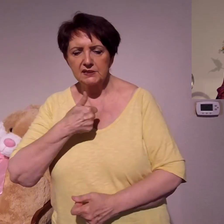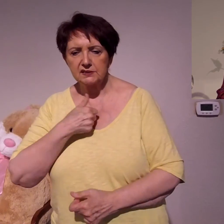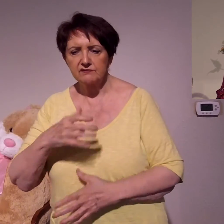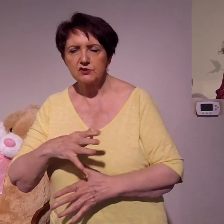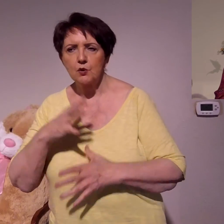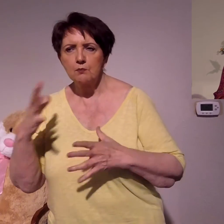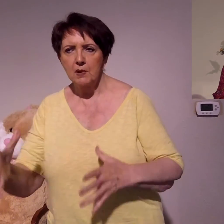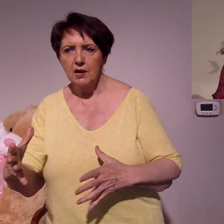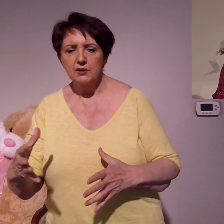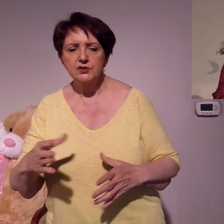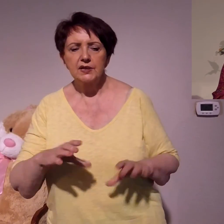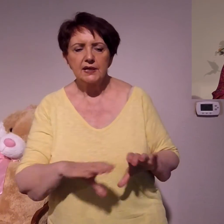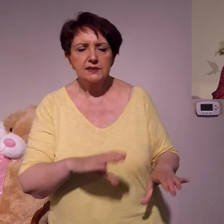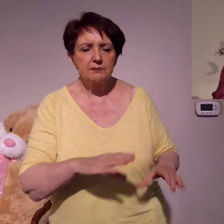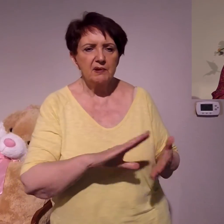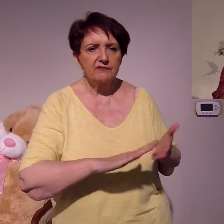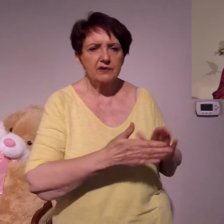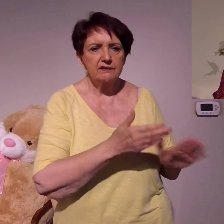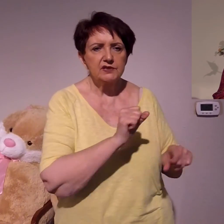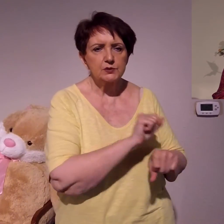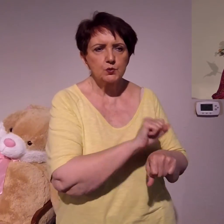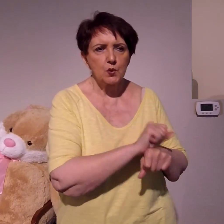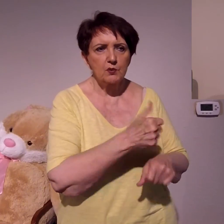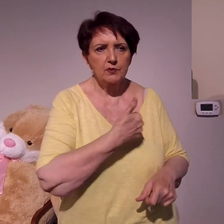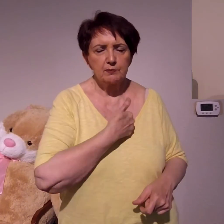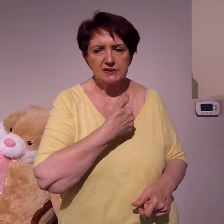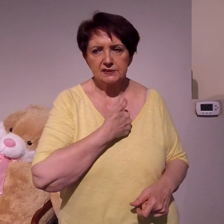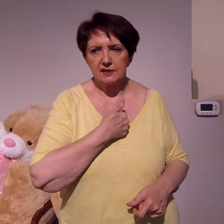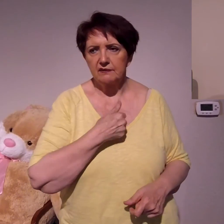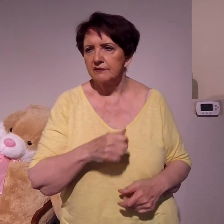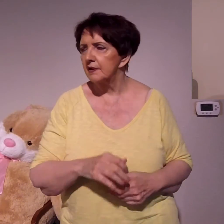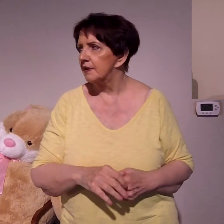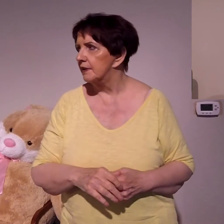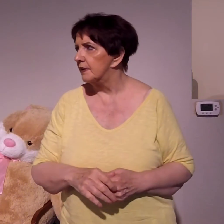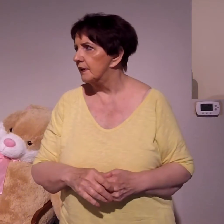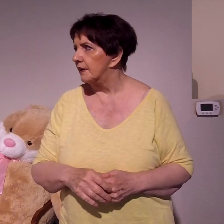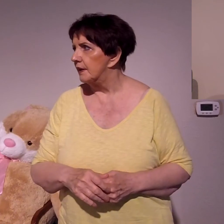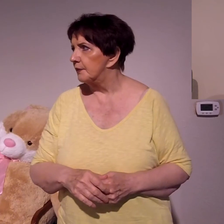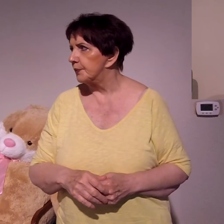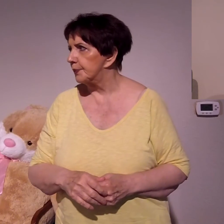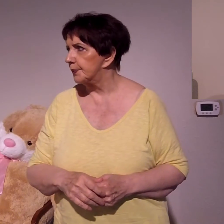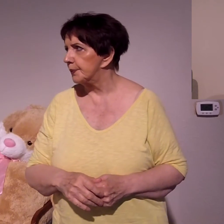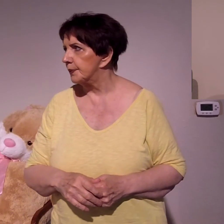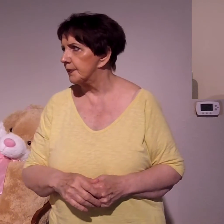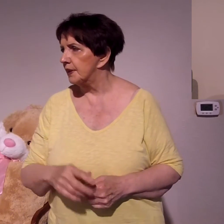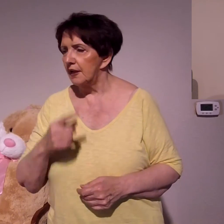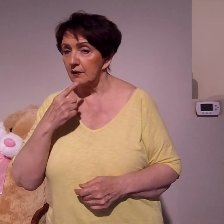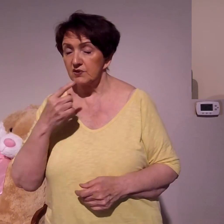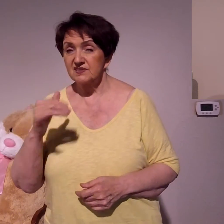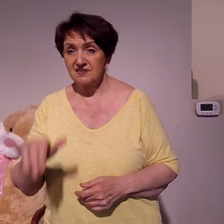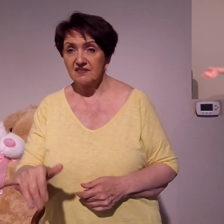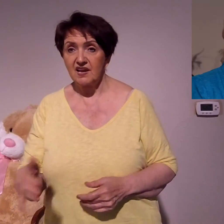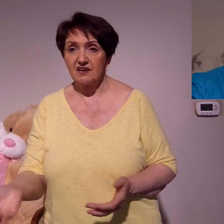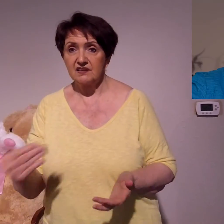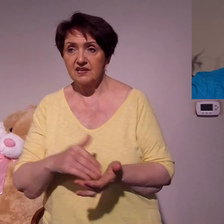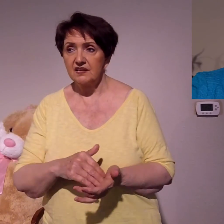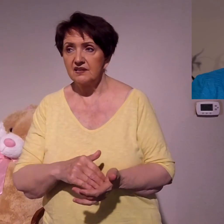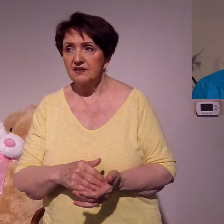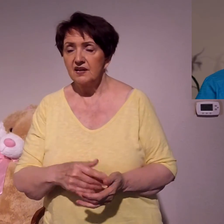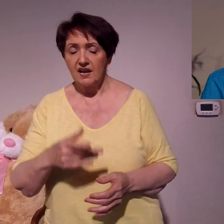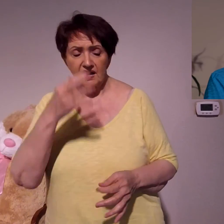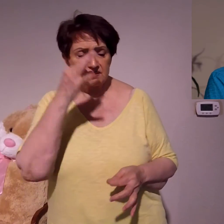And it was because I know this for a fact. This was part of this right here because I was diagnosed and